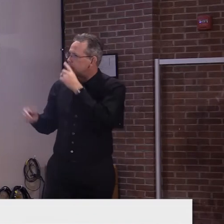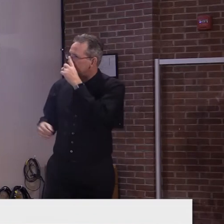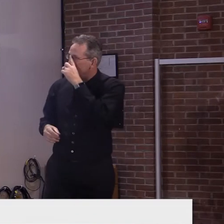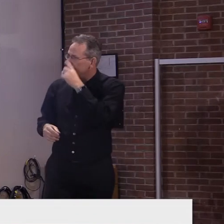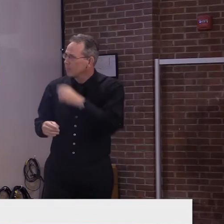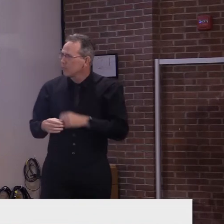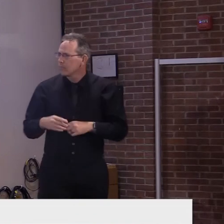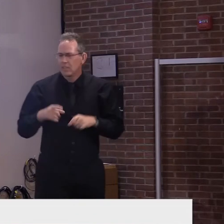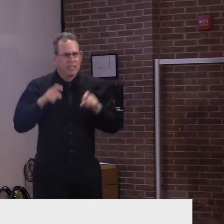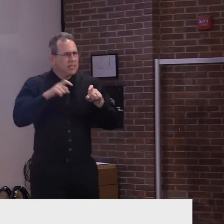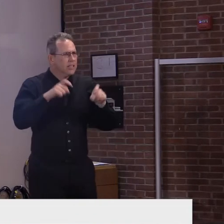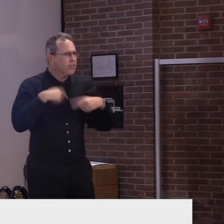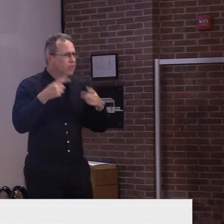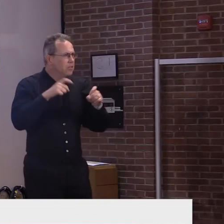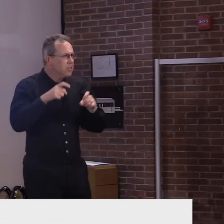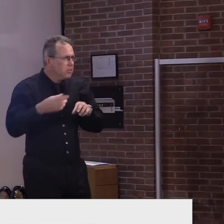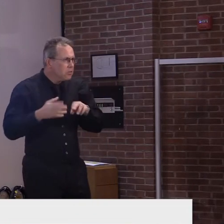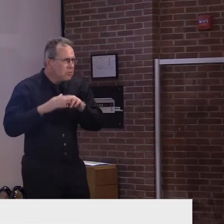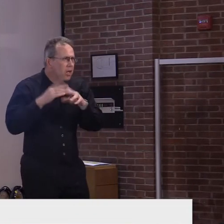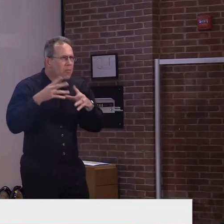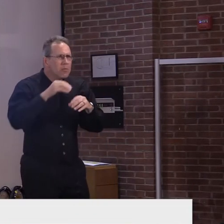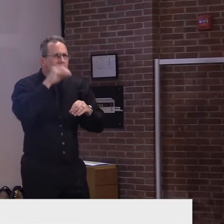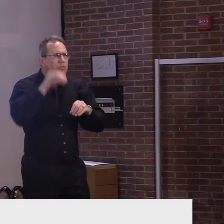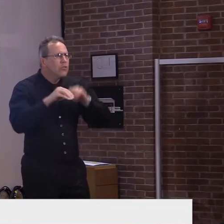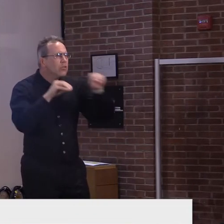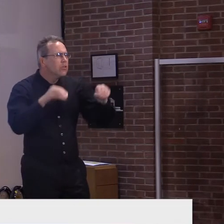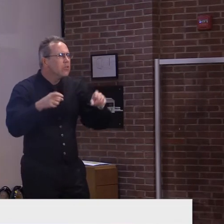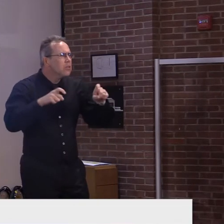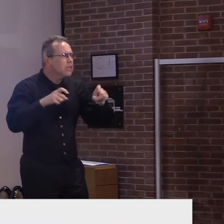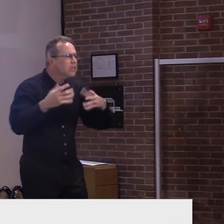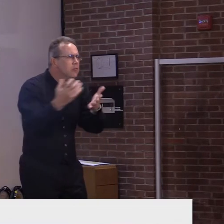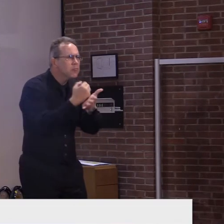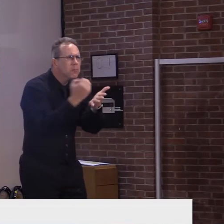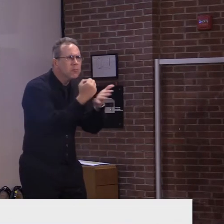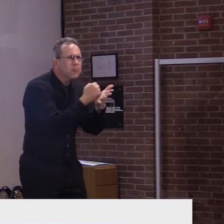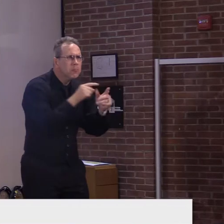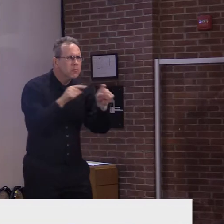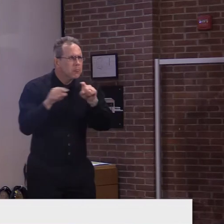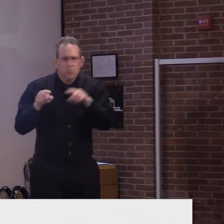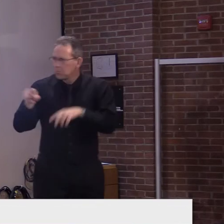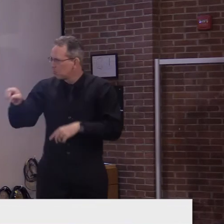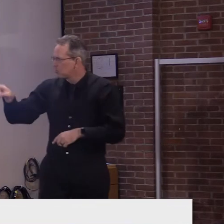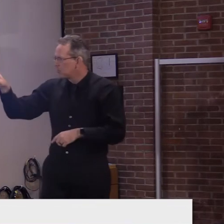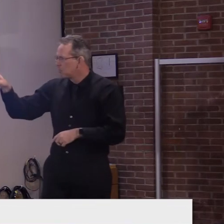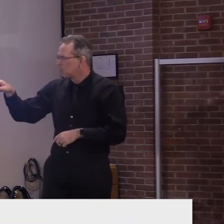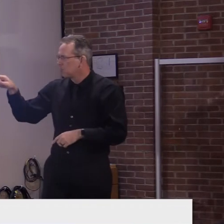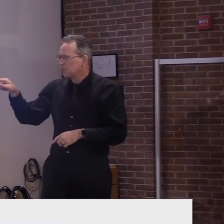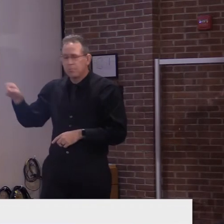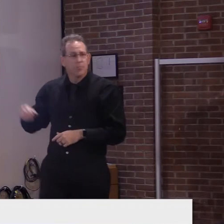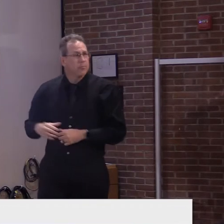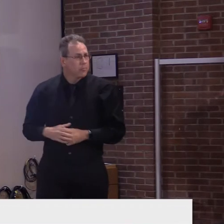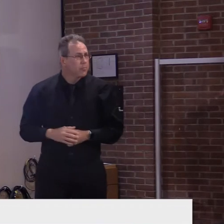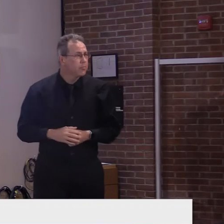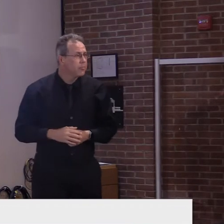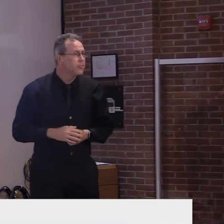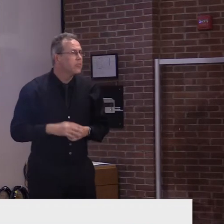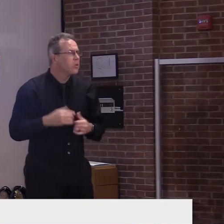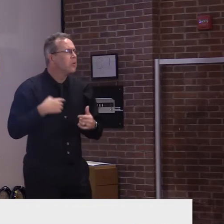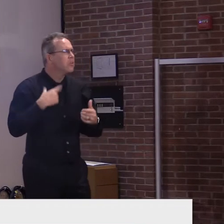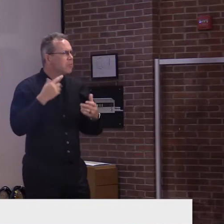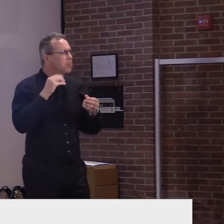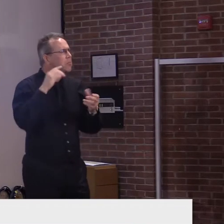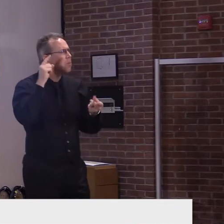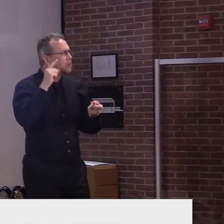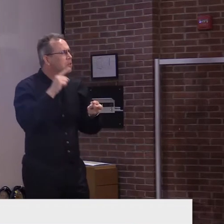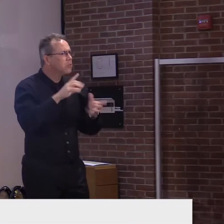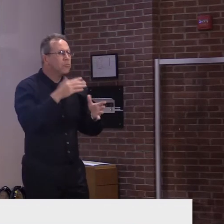has gone down on a weekly basis when we look at the positivity rate over the last 6 or 7 weeks. So again, another favorable sign